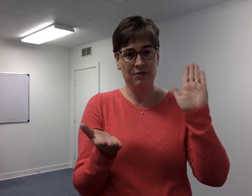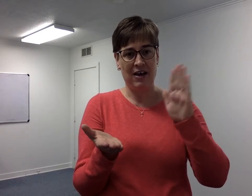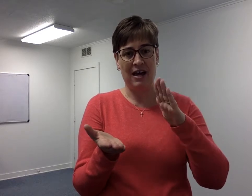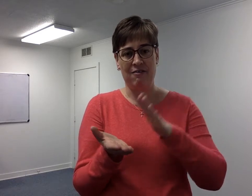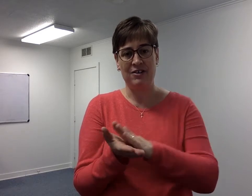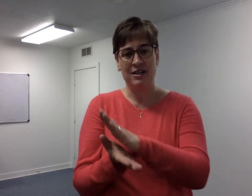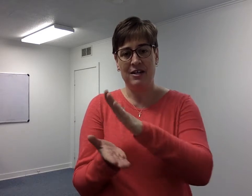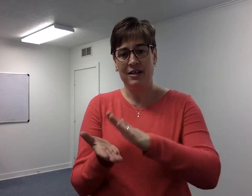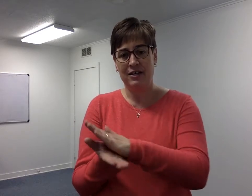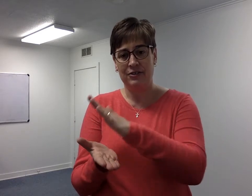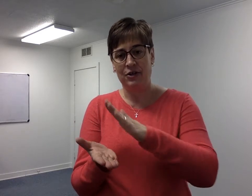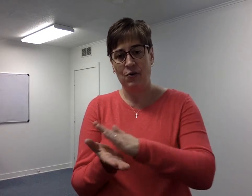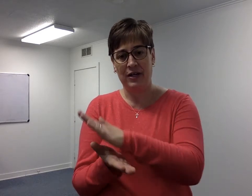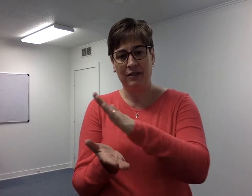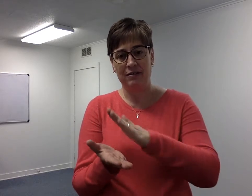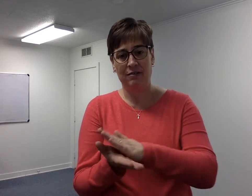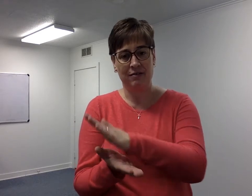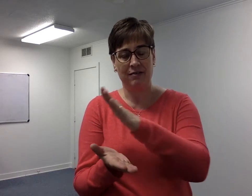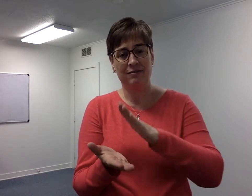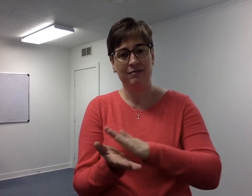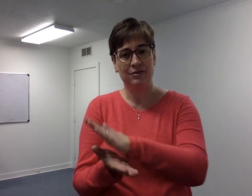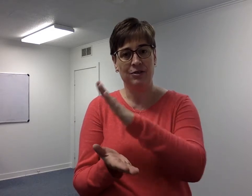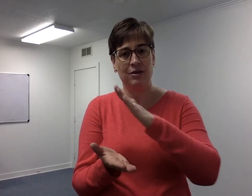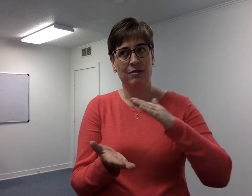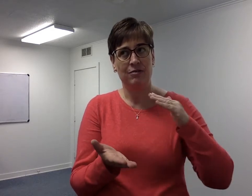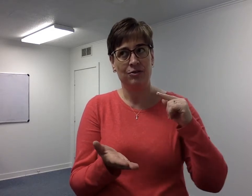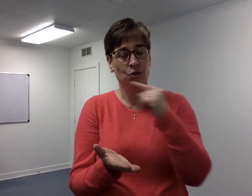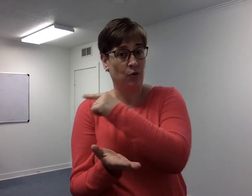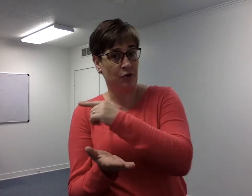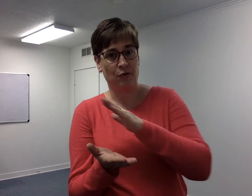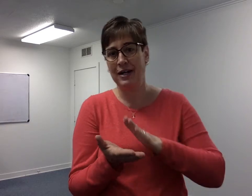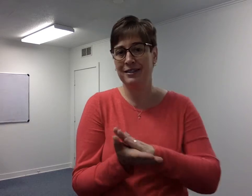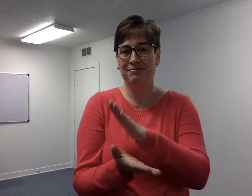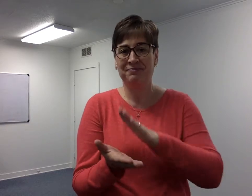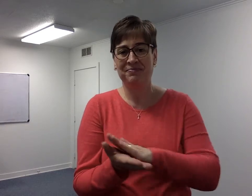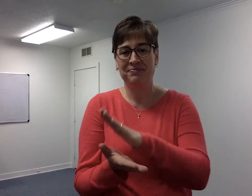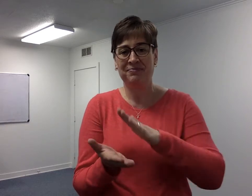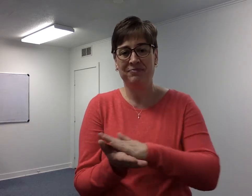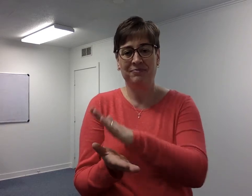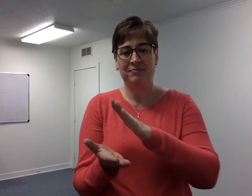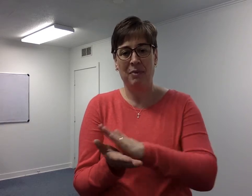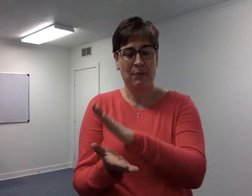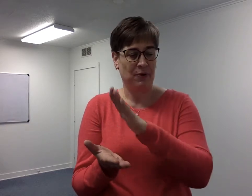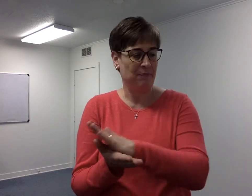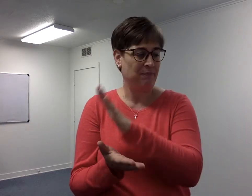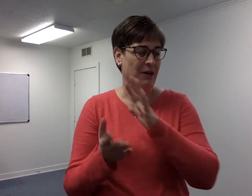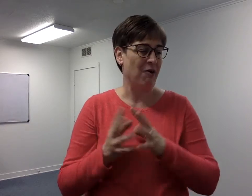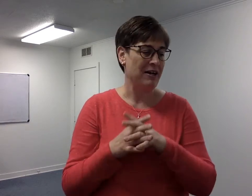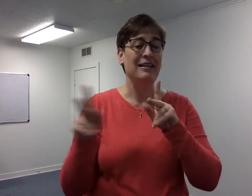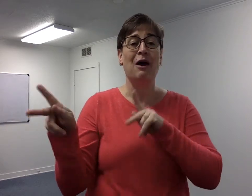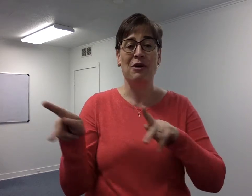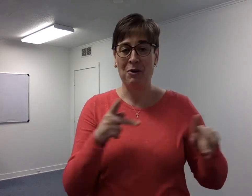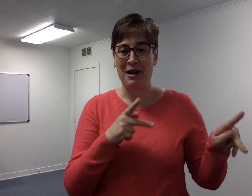5 is going towards your right. Paper. All right, now we can go back to